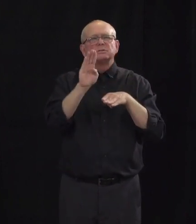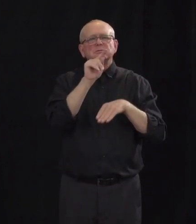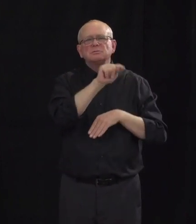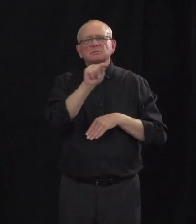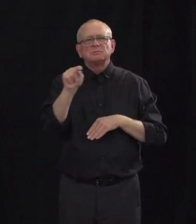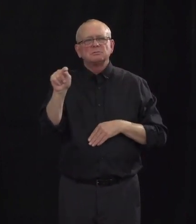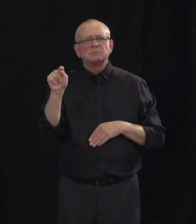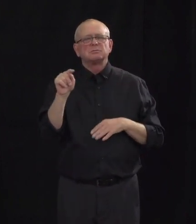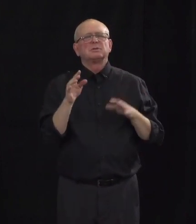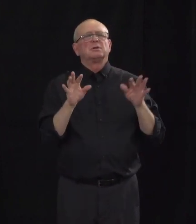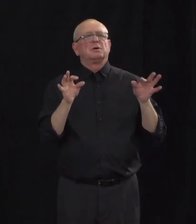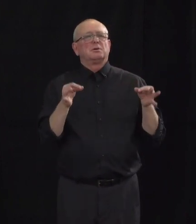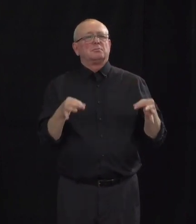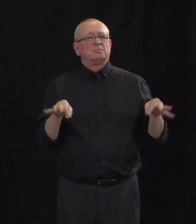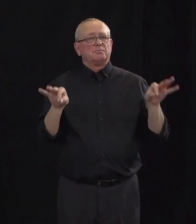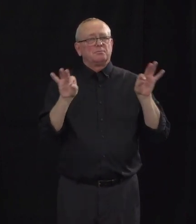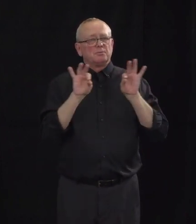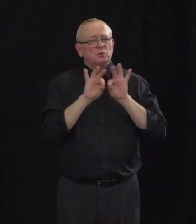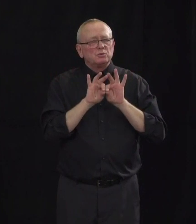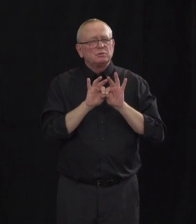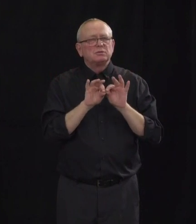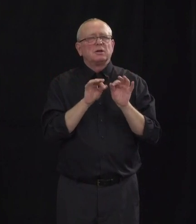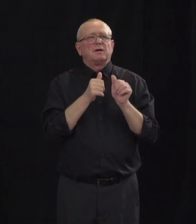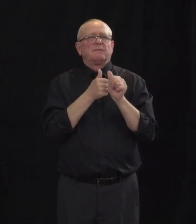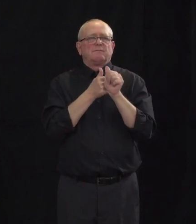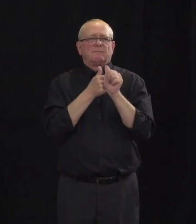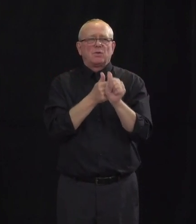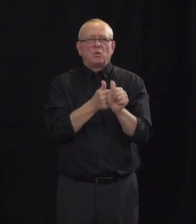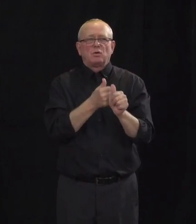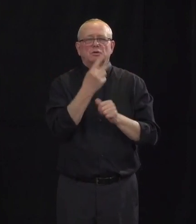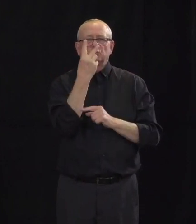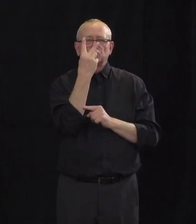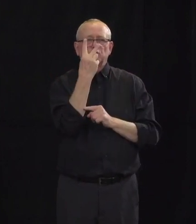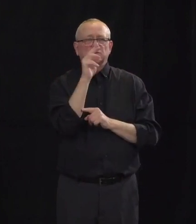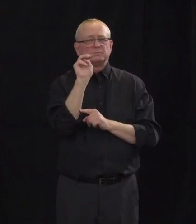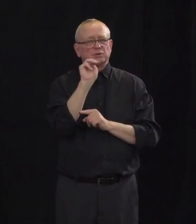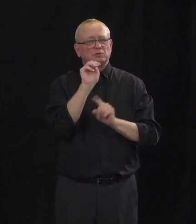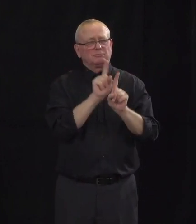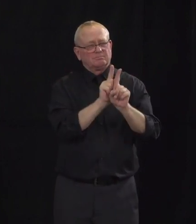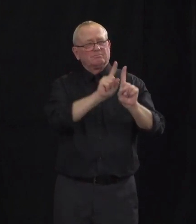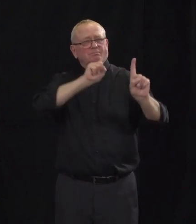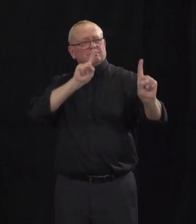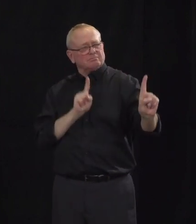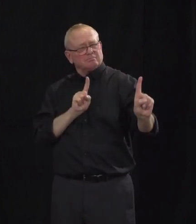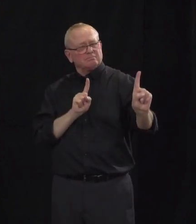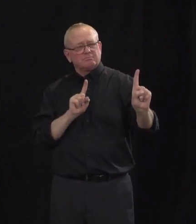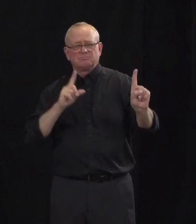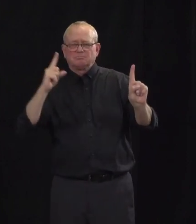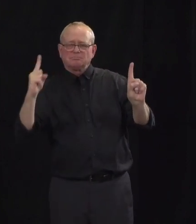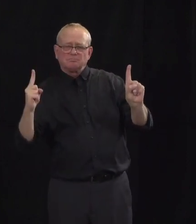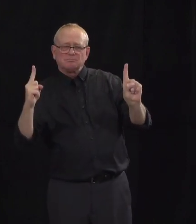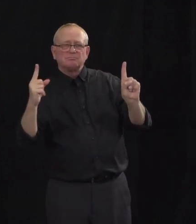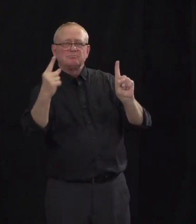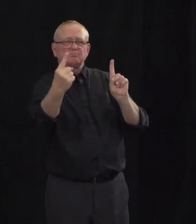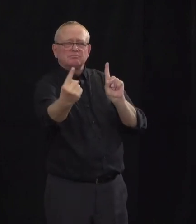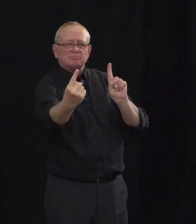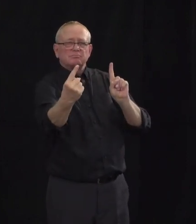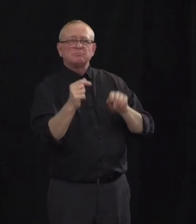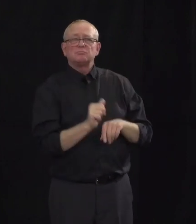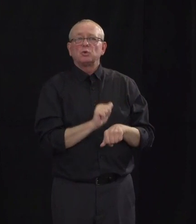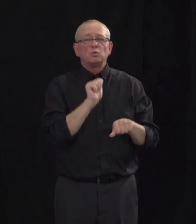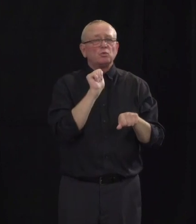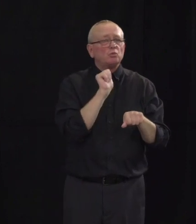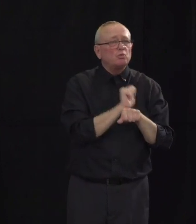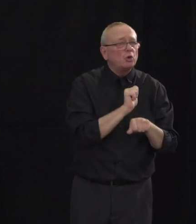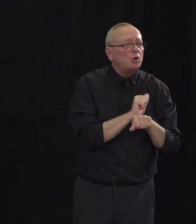social distancing by staying 2 meters apart at all times. No matter the work site or gathering place, take